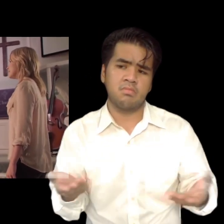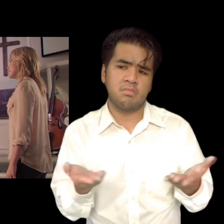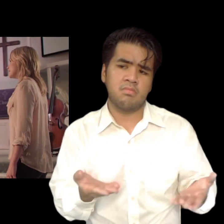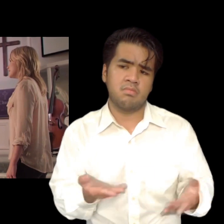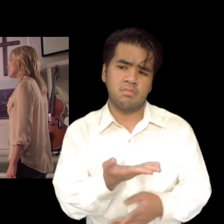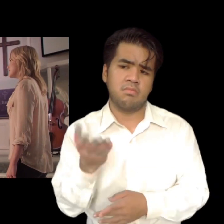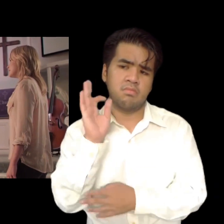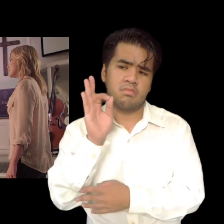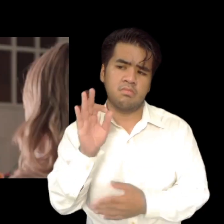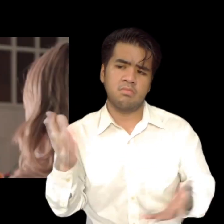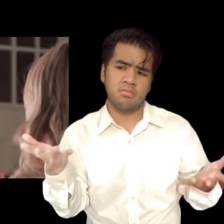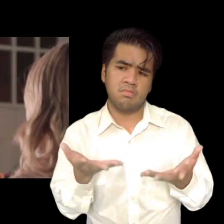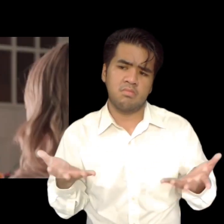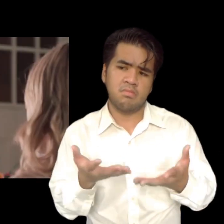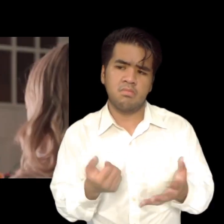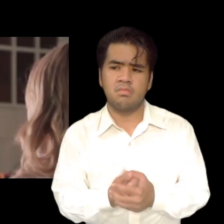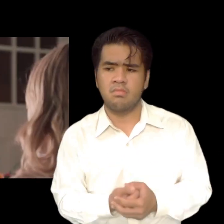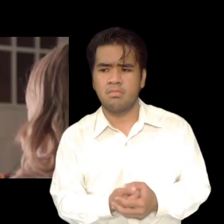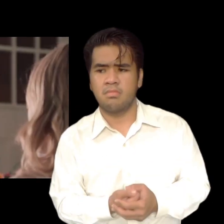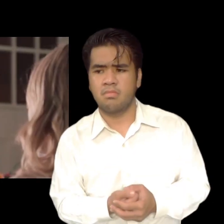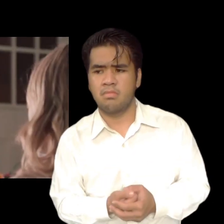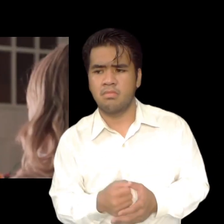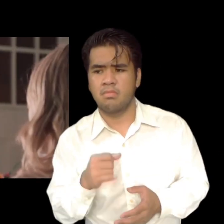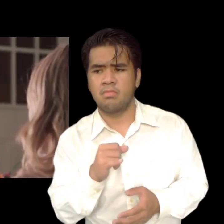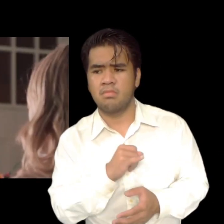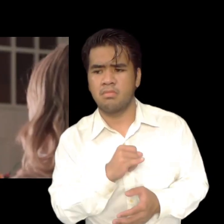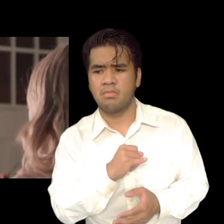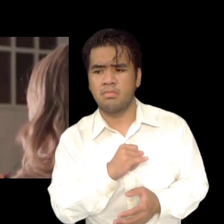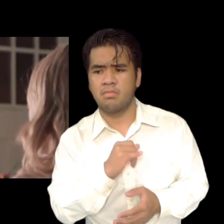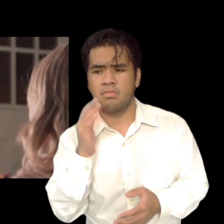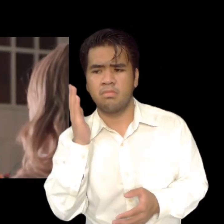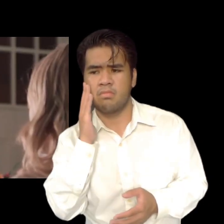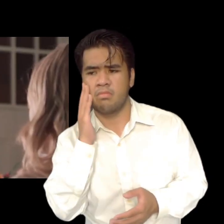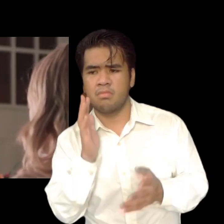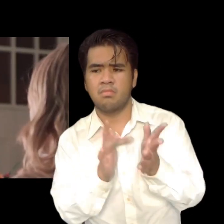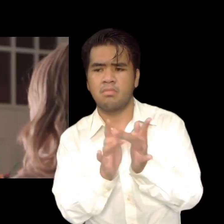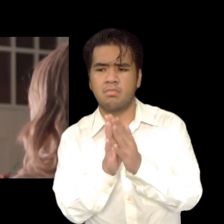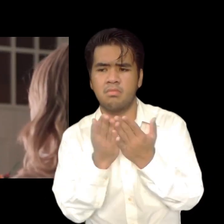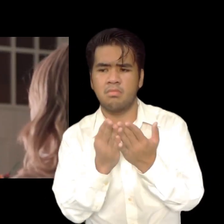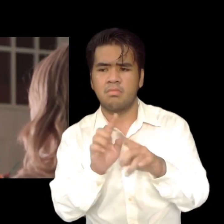the words. I could quote them chapter and verse, but that's not enough. You have to believe.